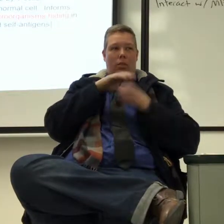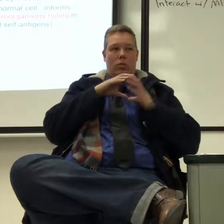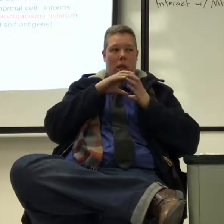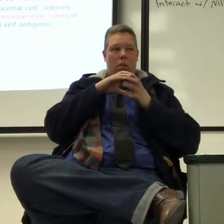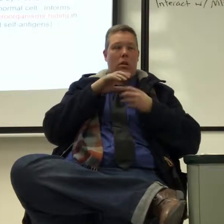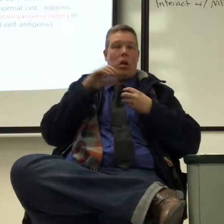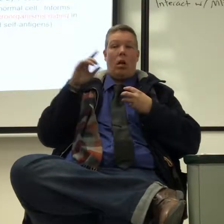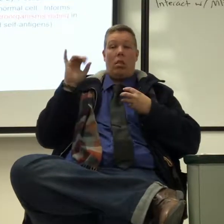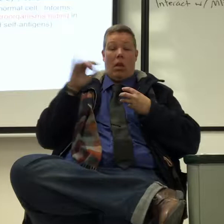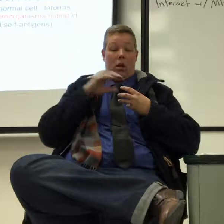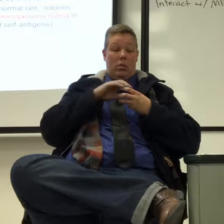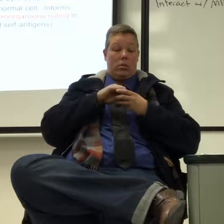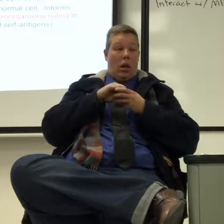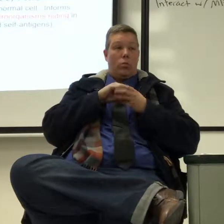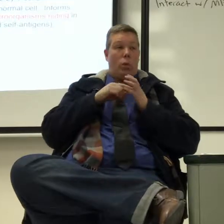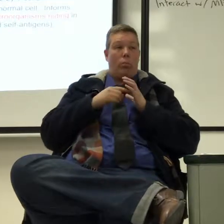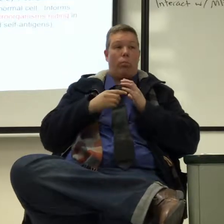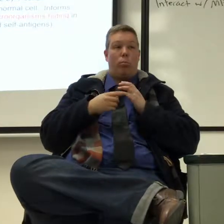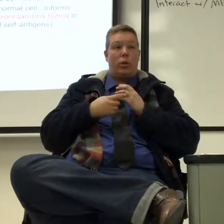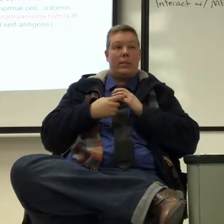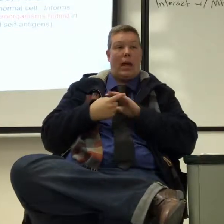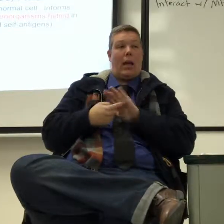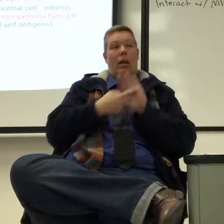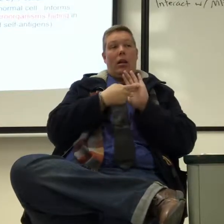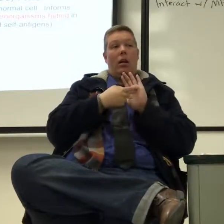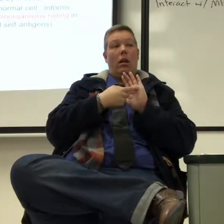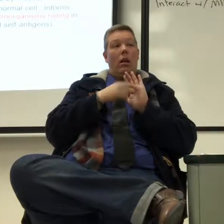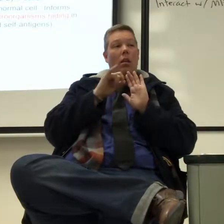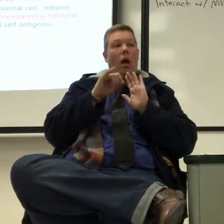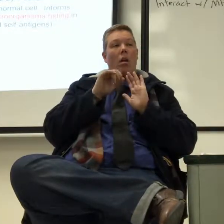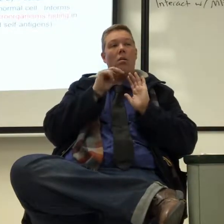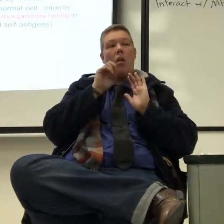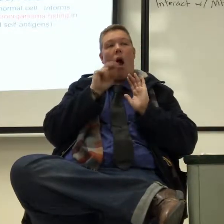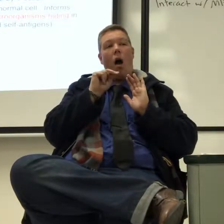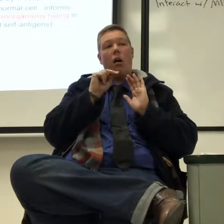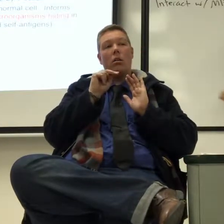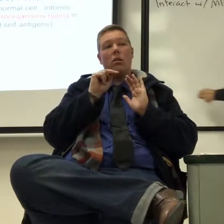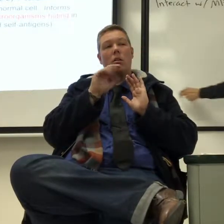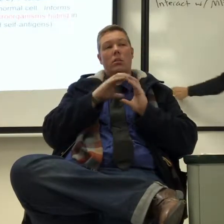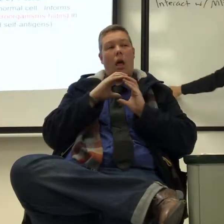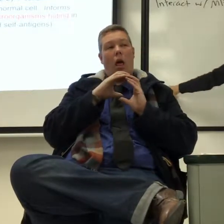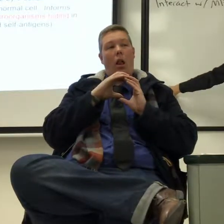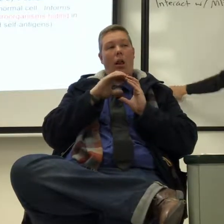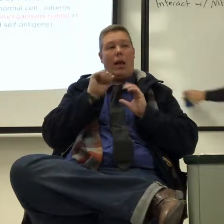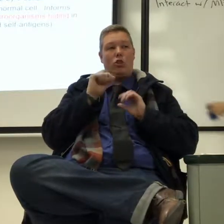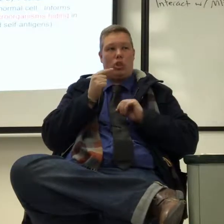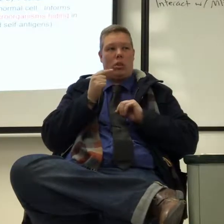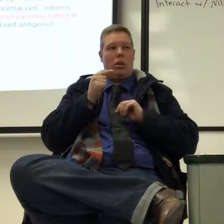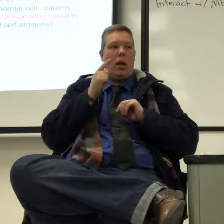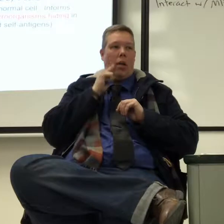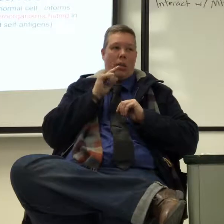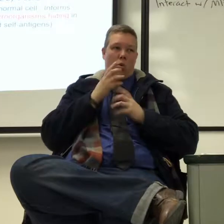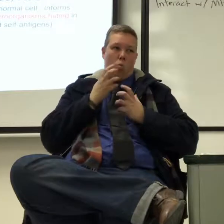a non-self AG. And that's where you want the T cells to respond.